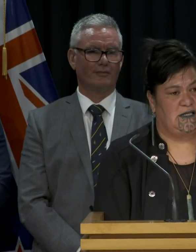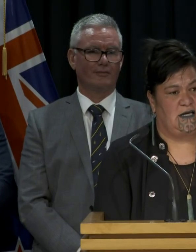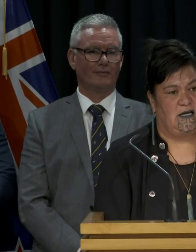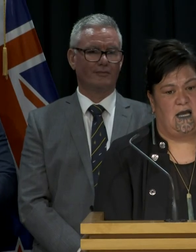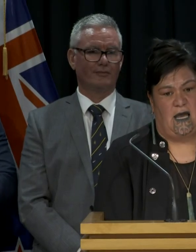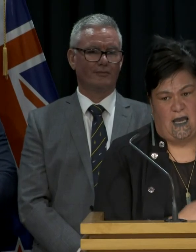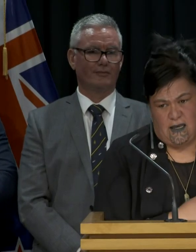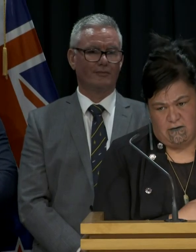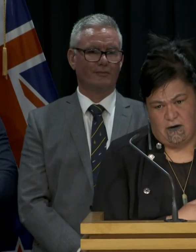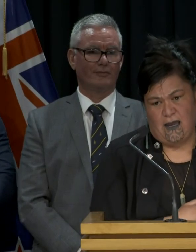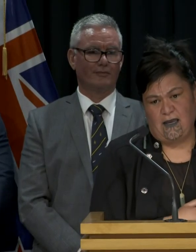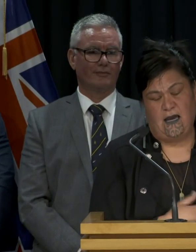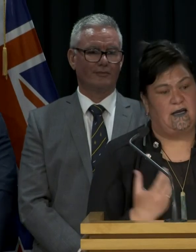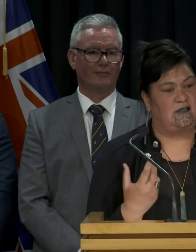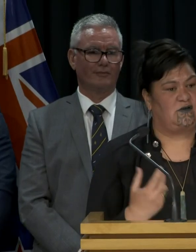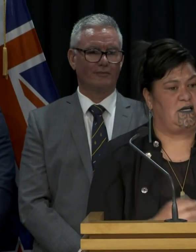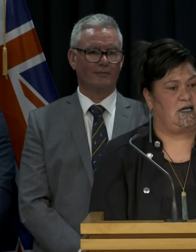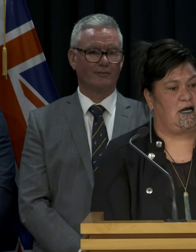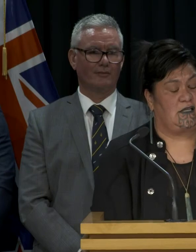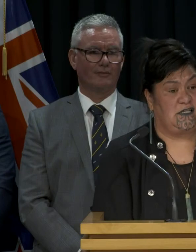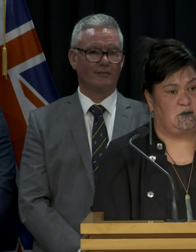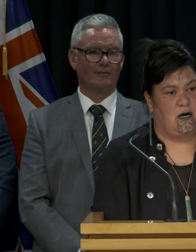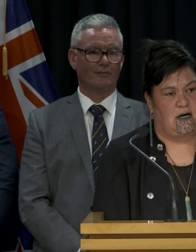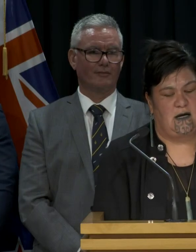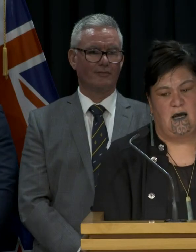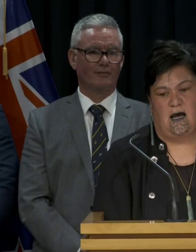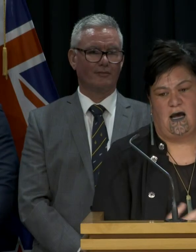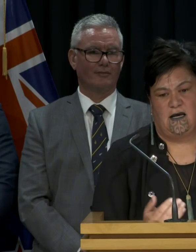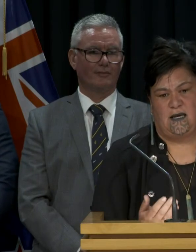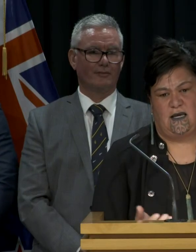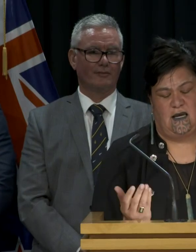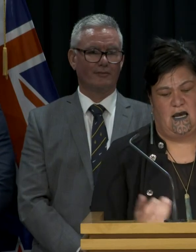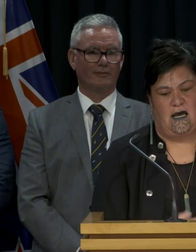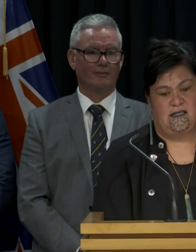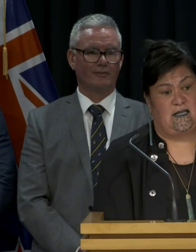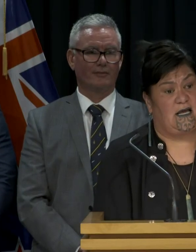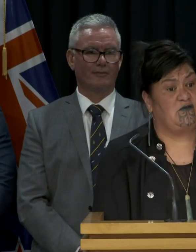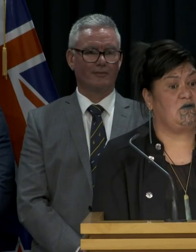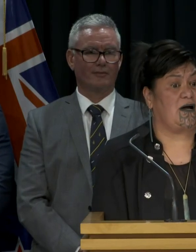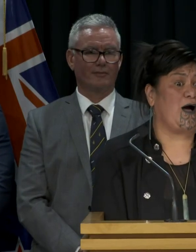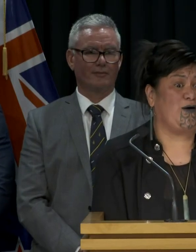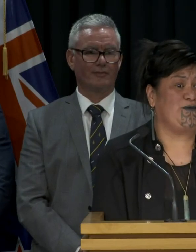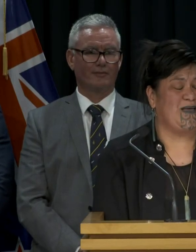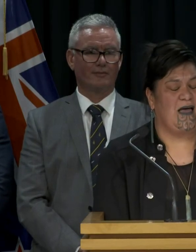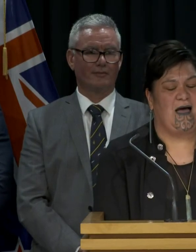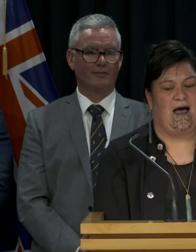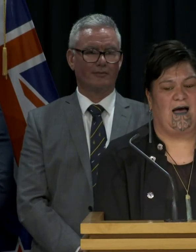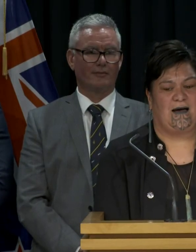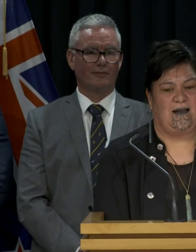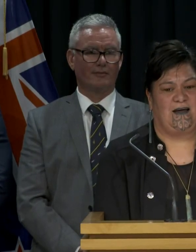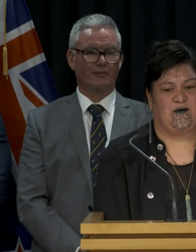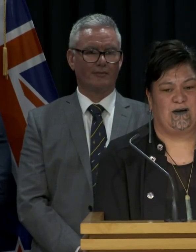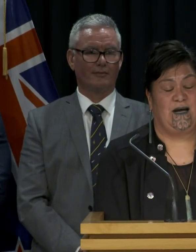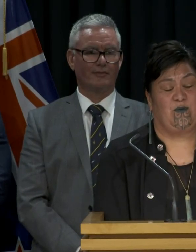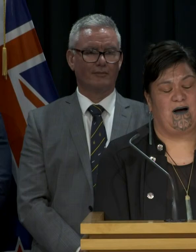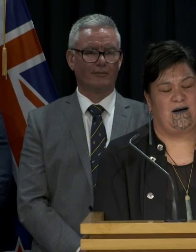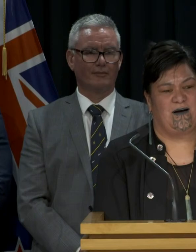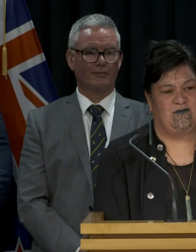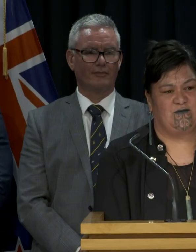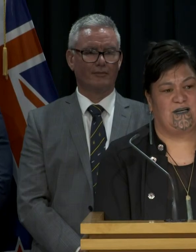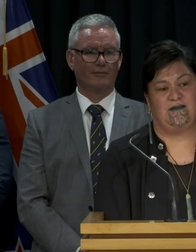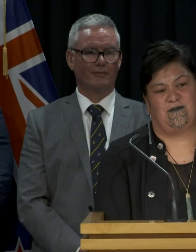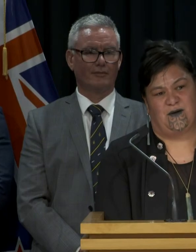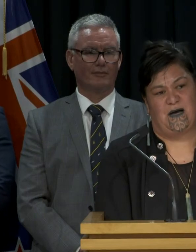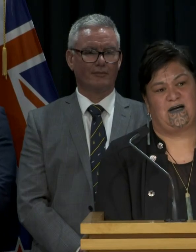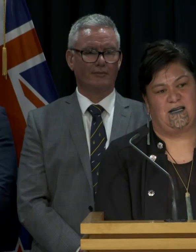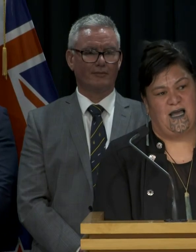au tētihi, hei hari atu tērā tirohanga ki tēnei tūranga hau. Kāre he kore he wāhanga